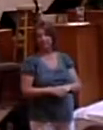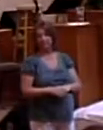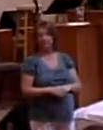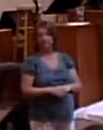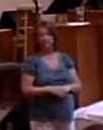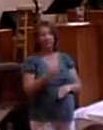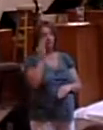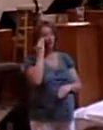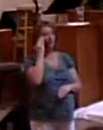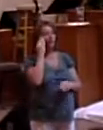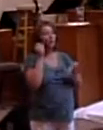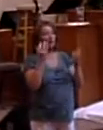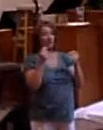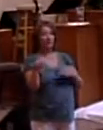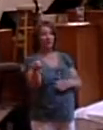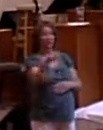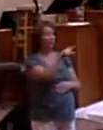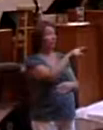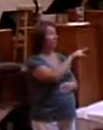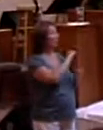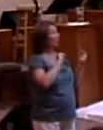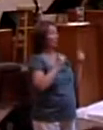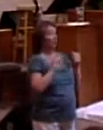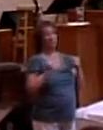I know many of you are hurting.